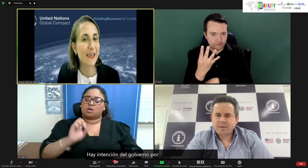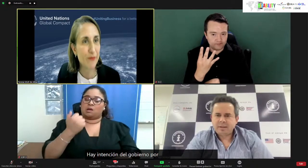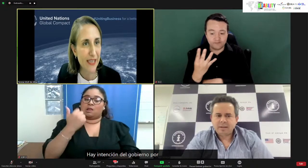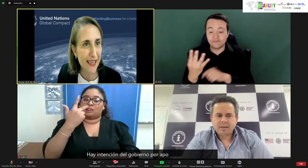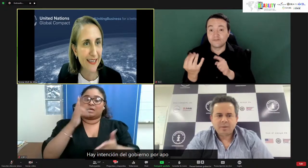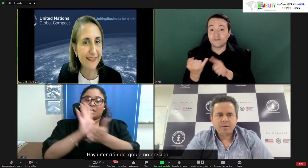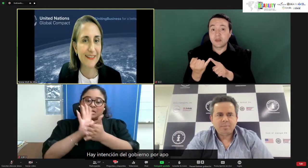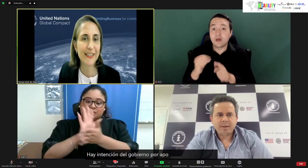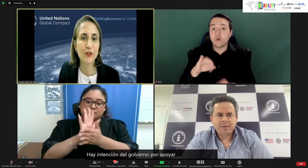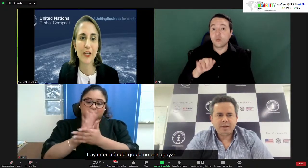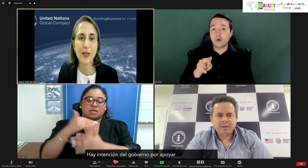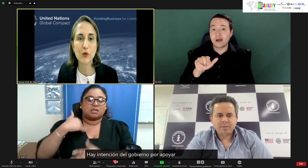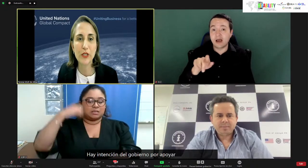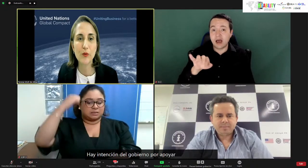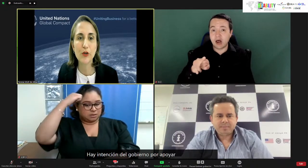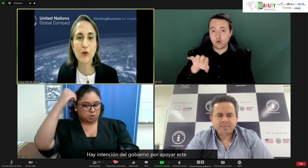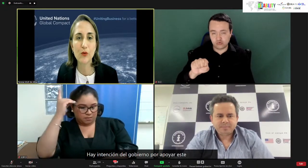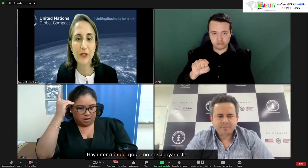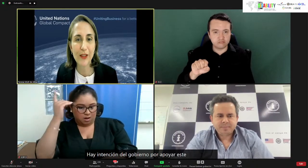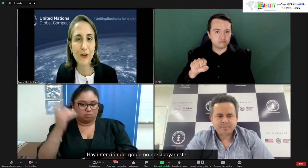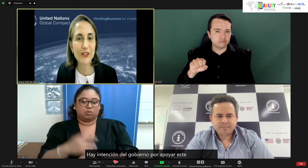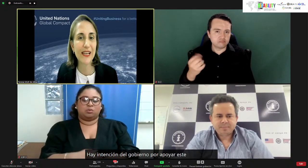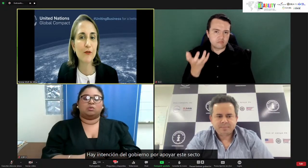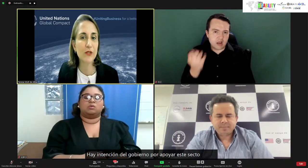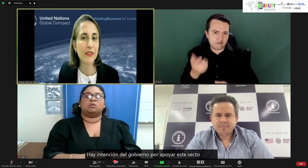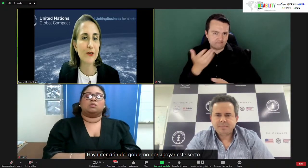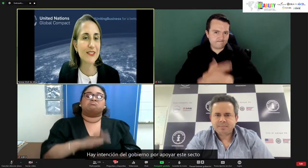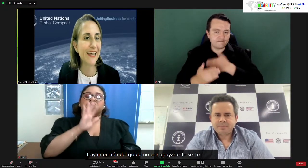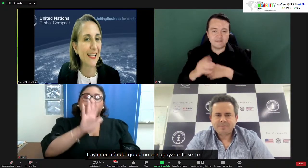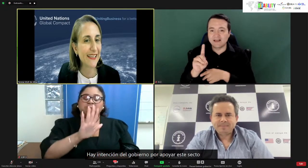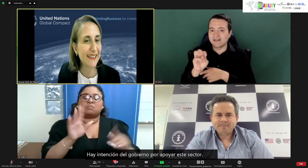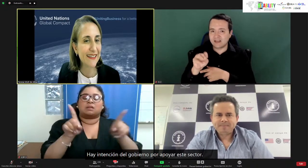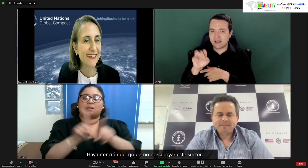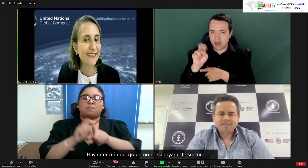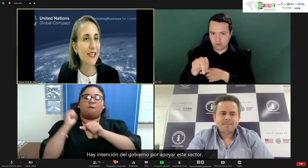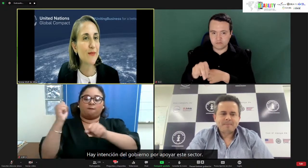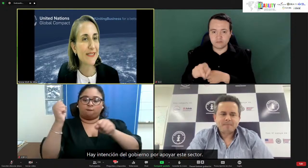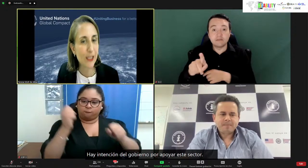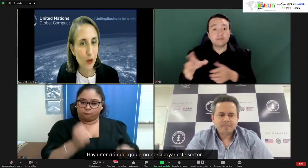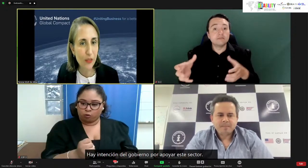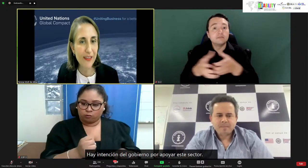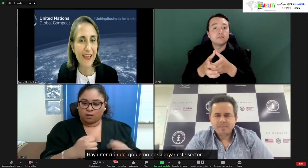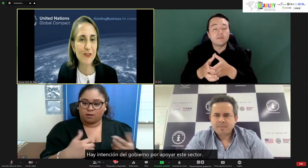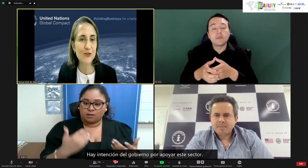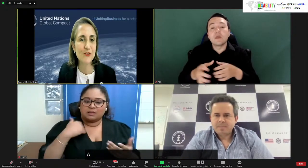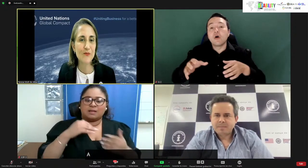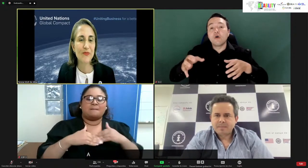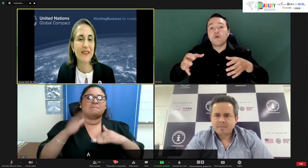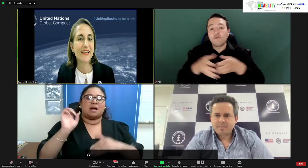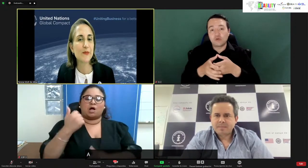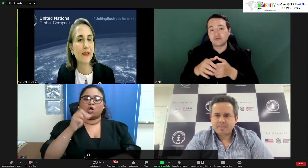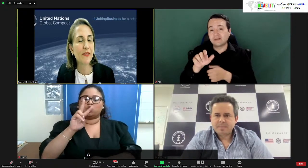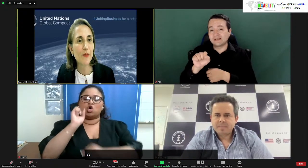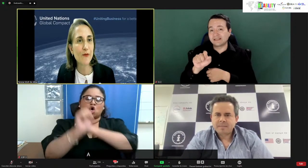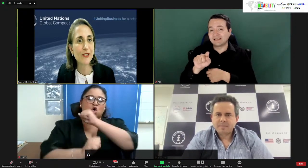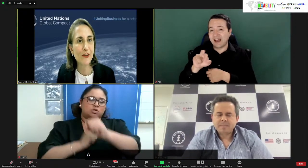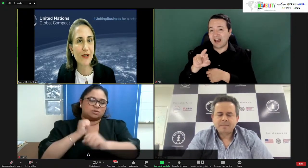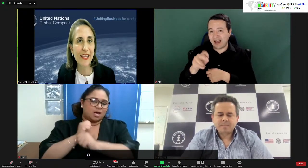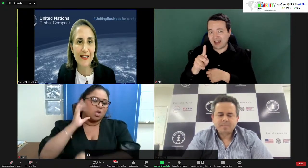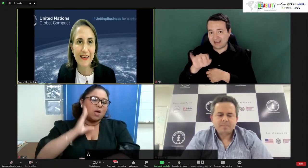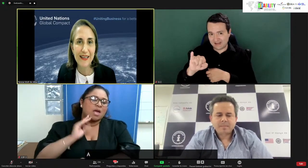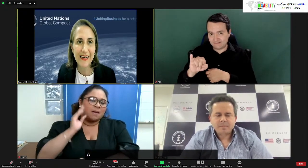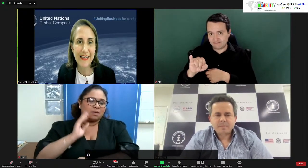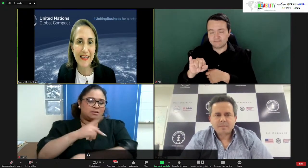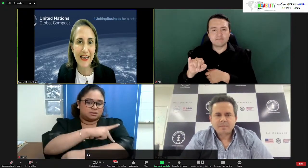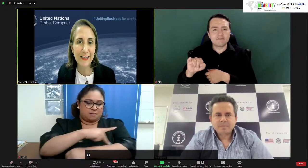juan carlos a 13 year old child with down syndrome he is co-founder of the saraki foundation he has